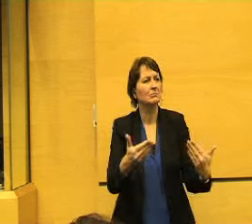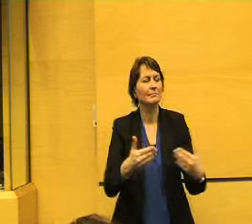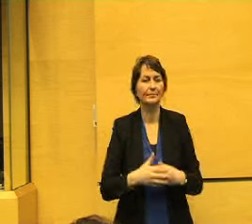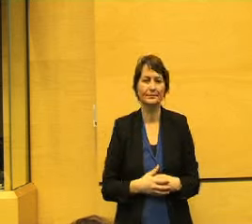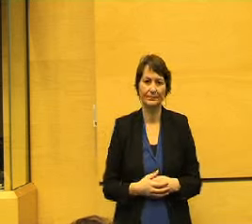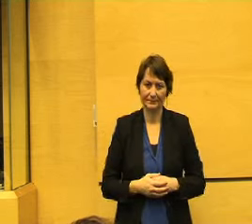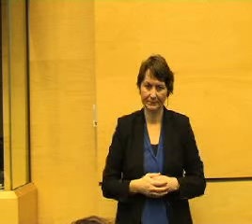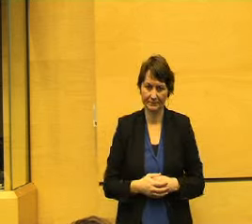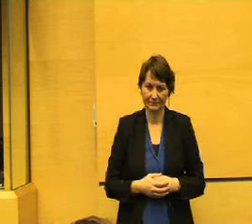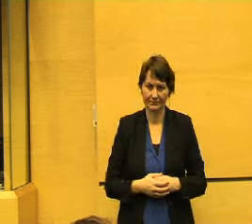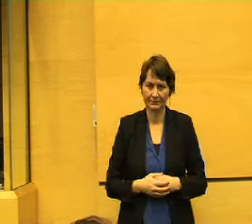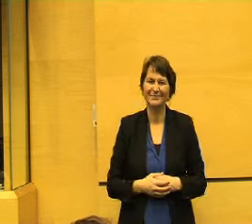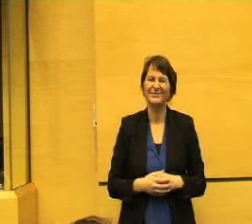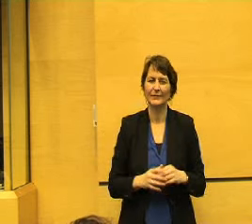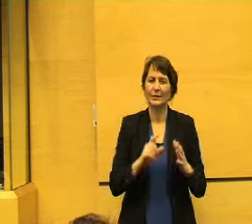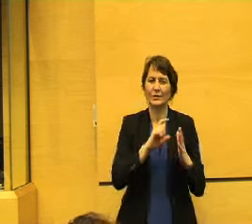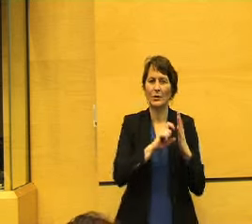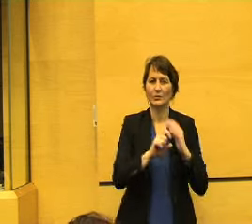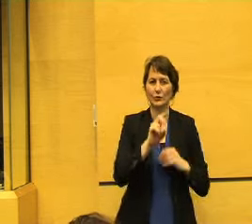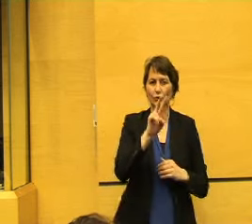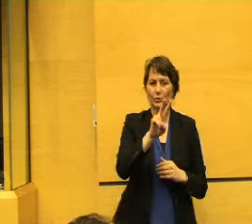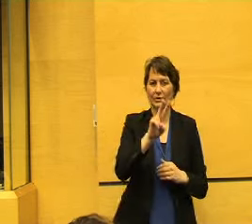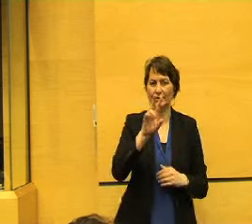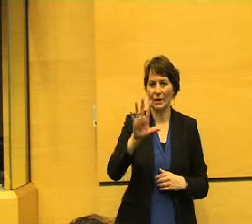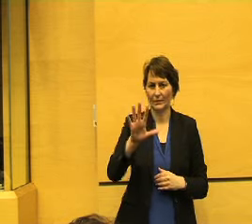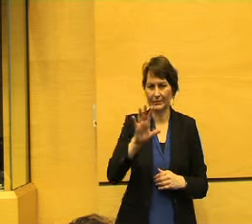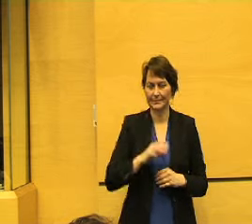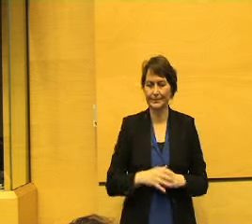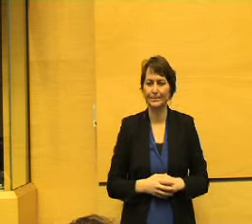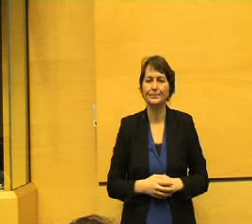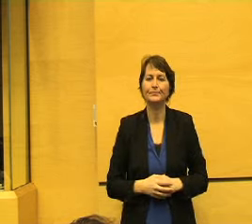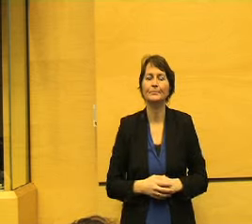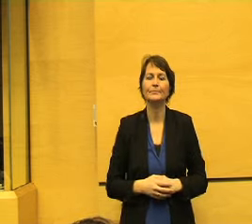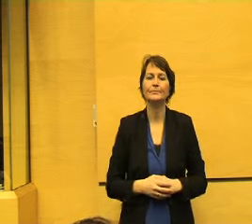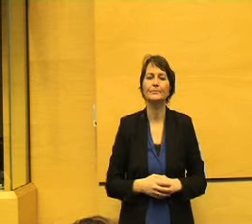That was for Article 25.